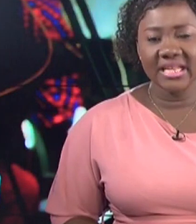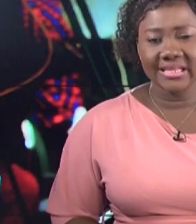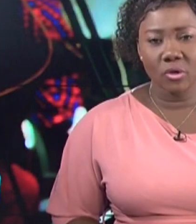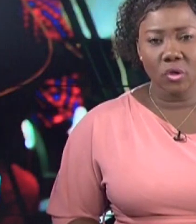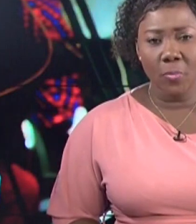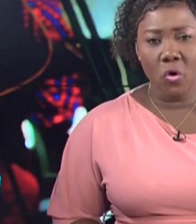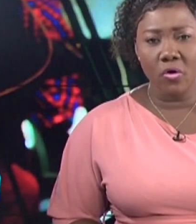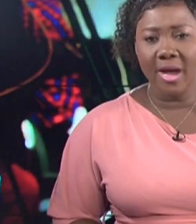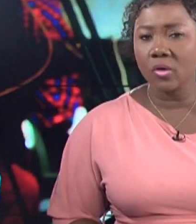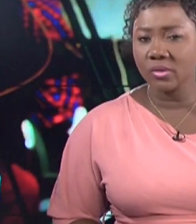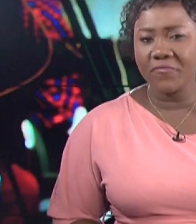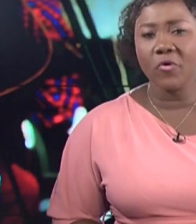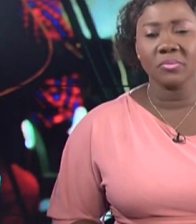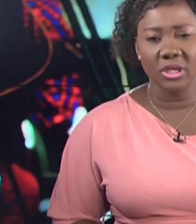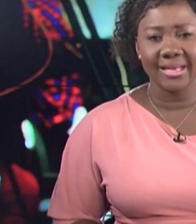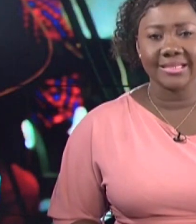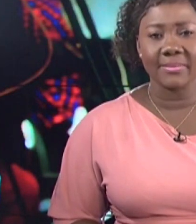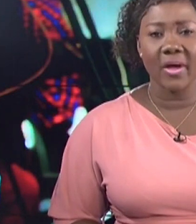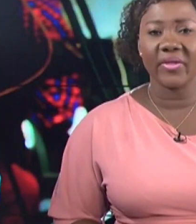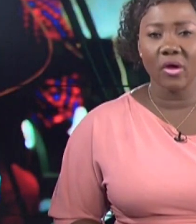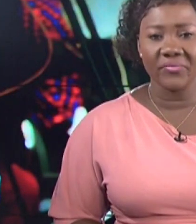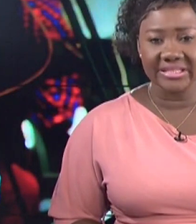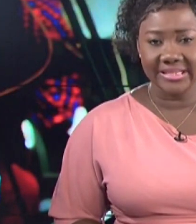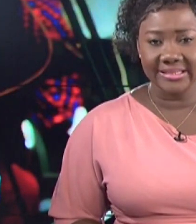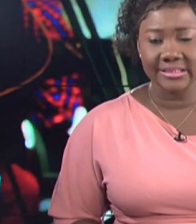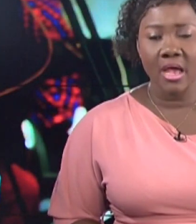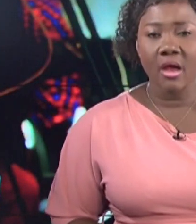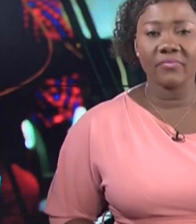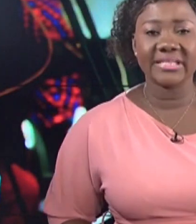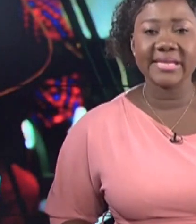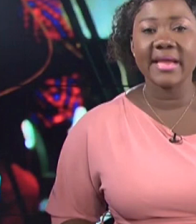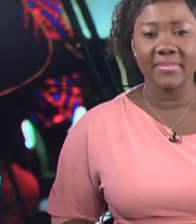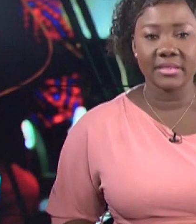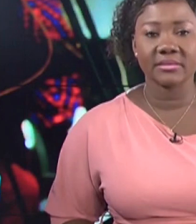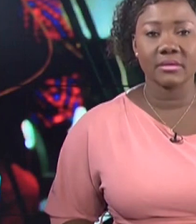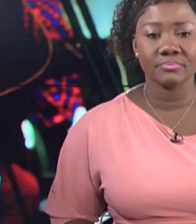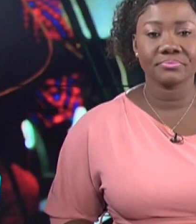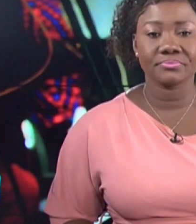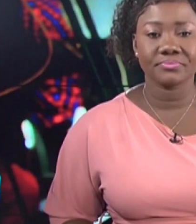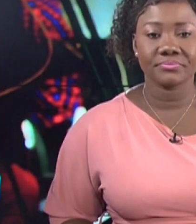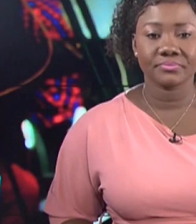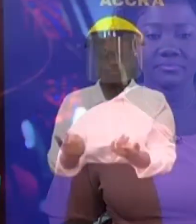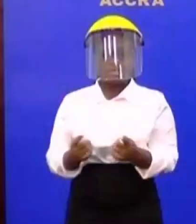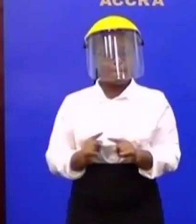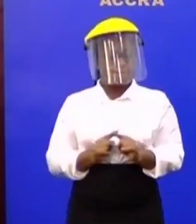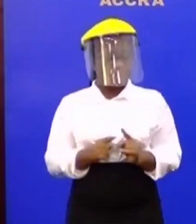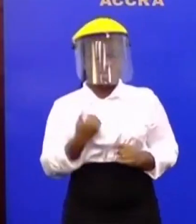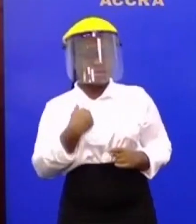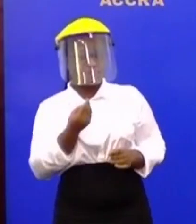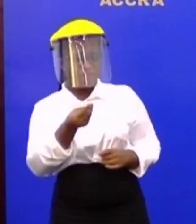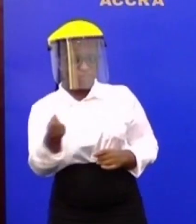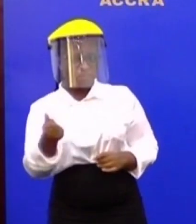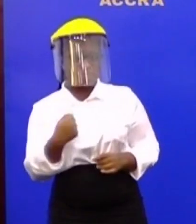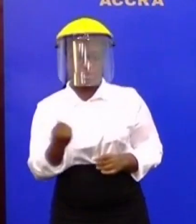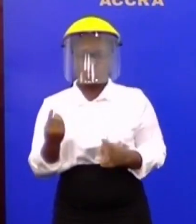Information Minister Kojo Ponkrumah also informed journalists about the COVID status of the senior minister. I have a few remarks